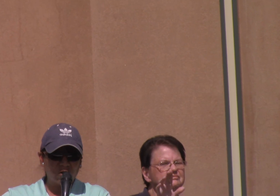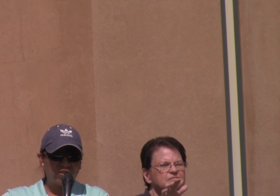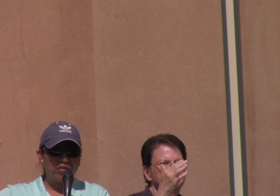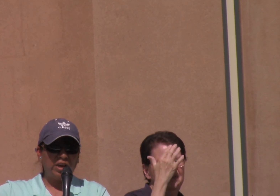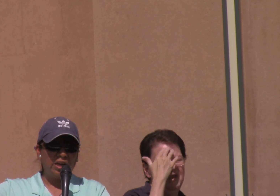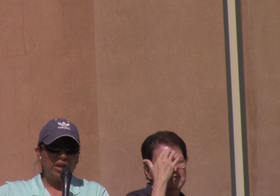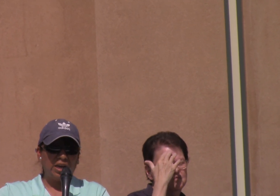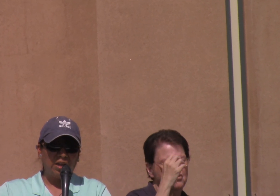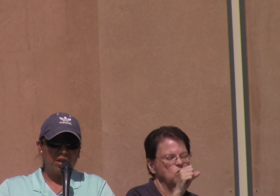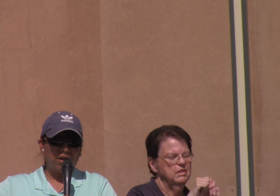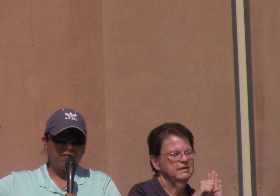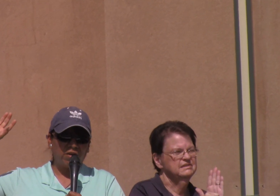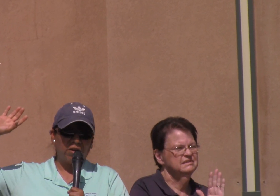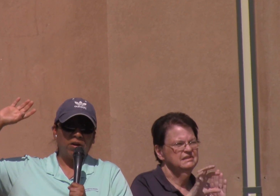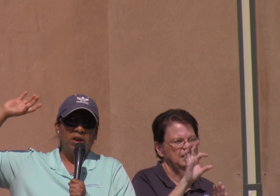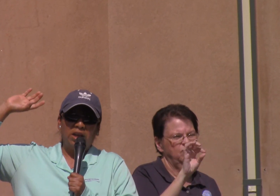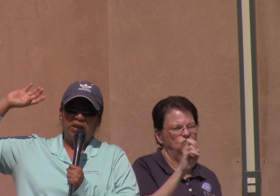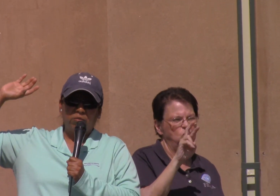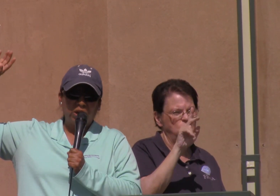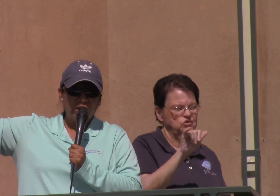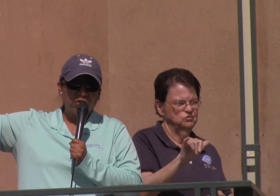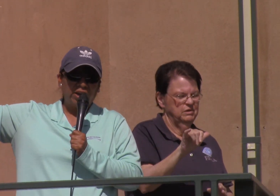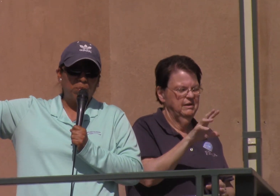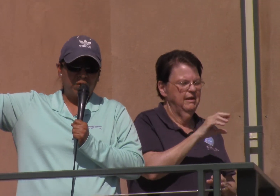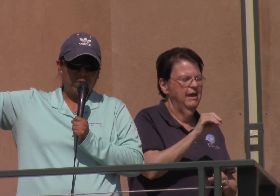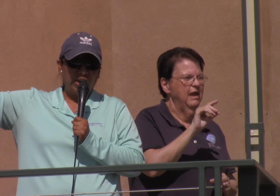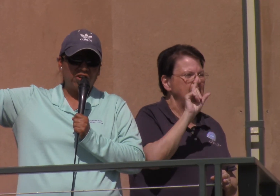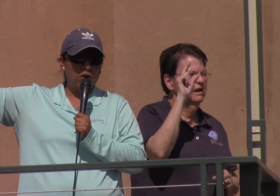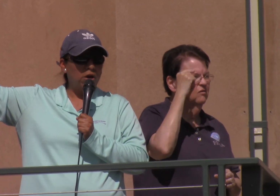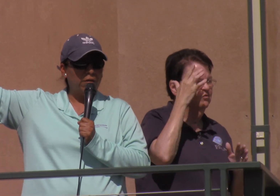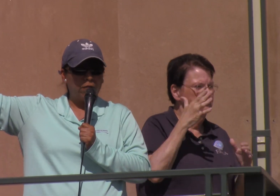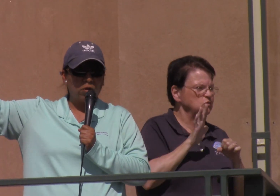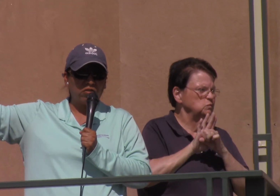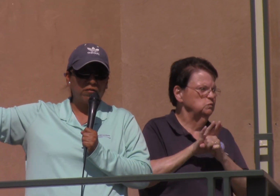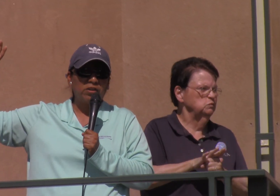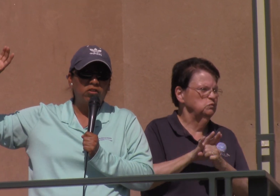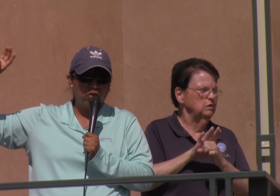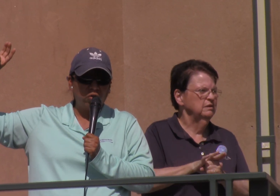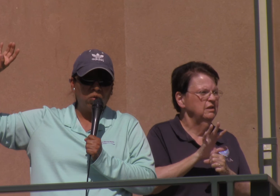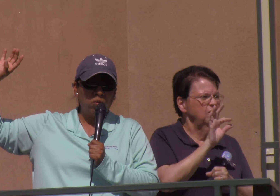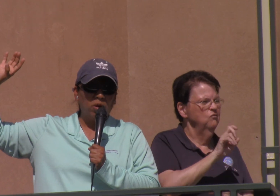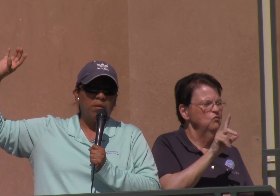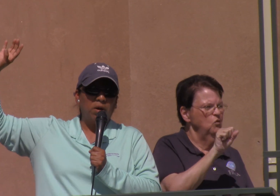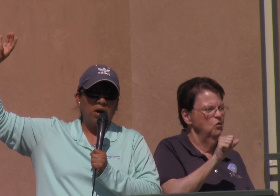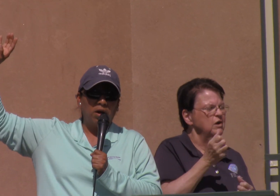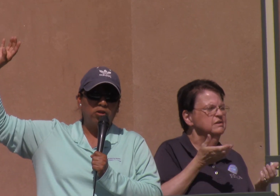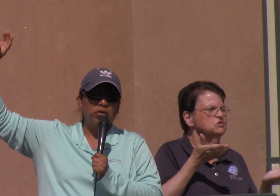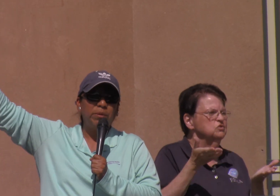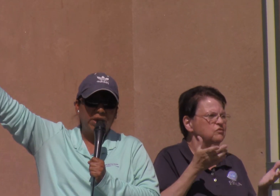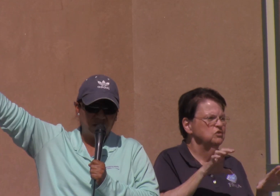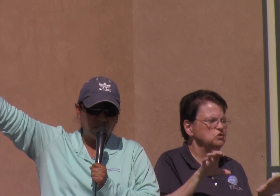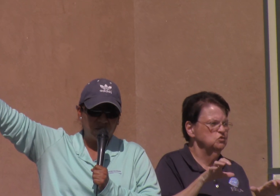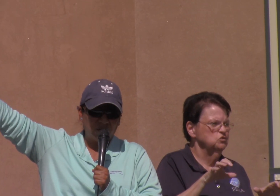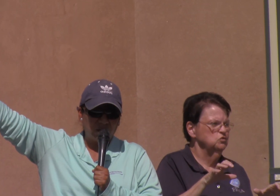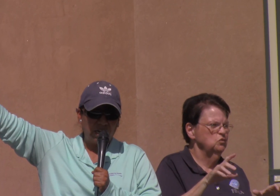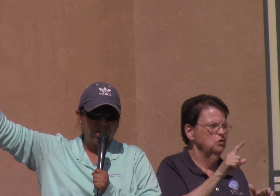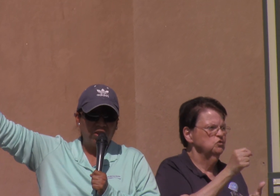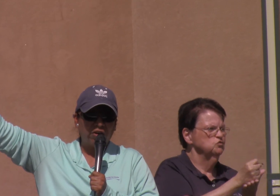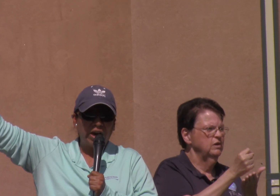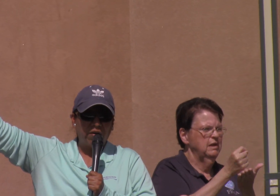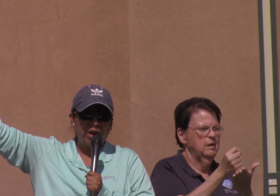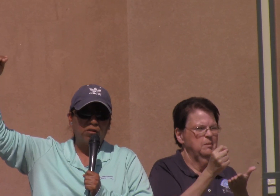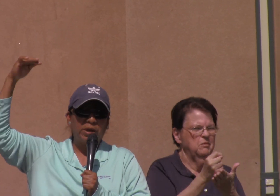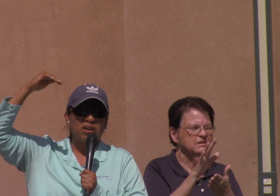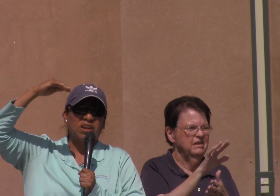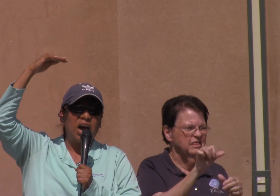state forestry and the governor is really trying to put pressure on the Forest Service to do treatments in